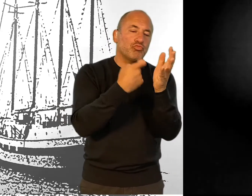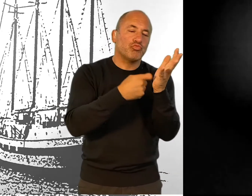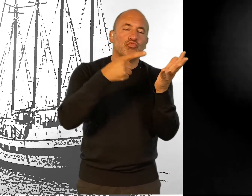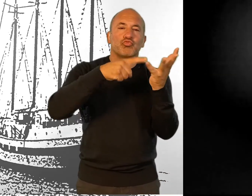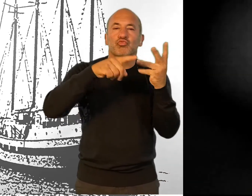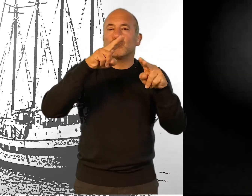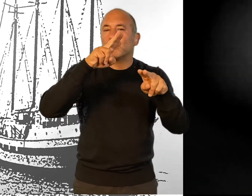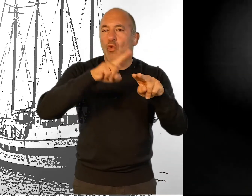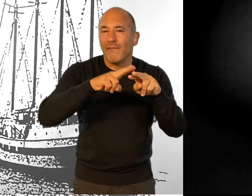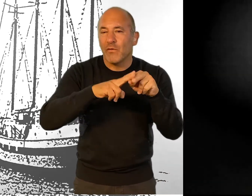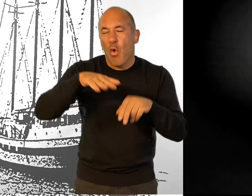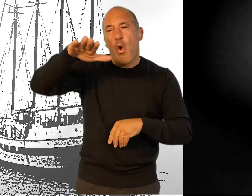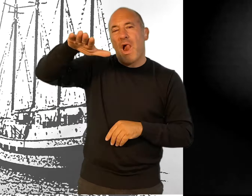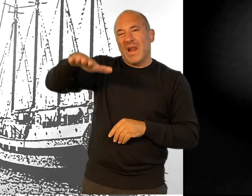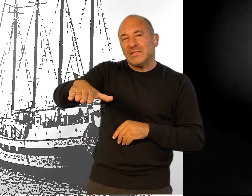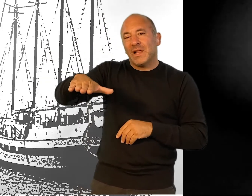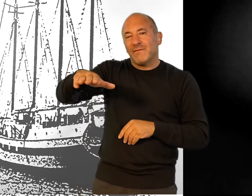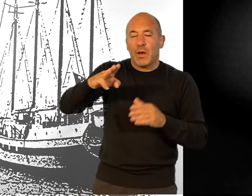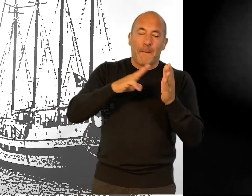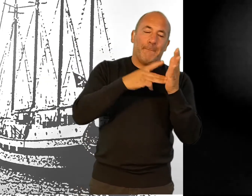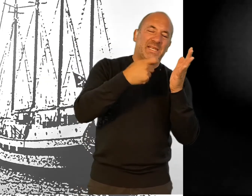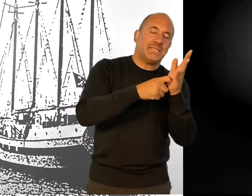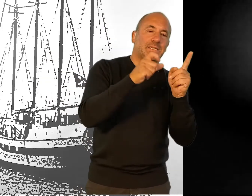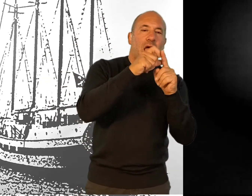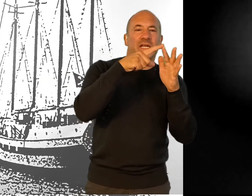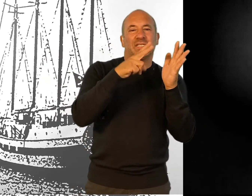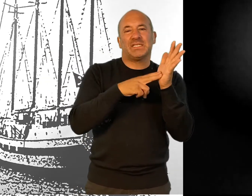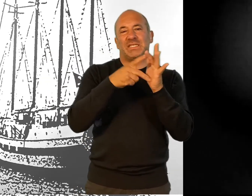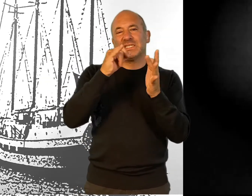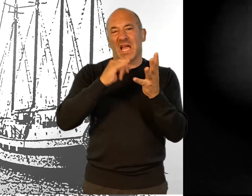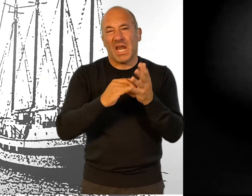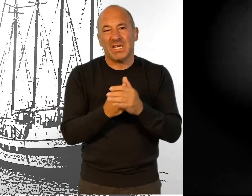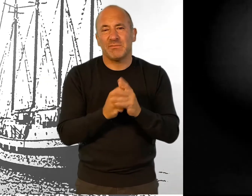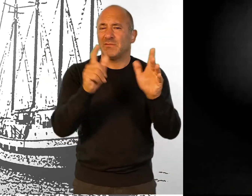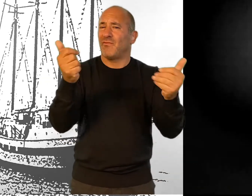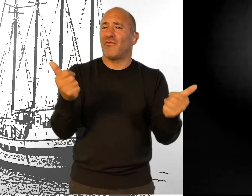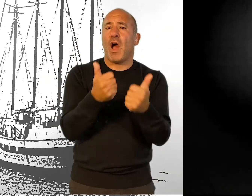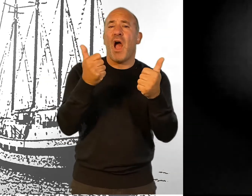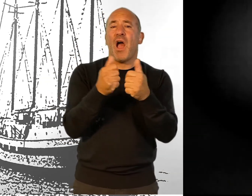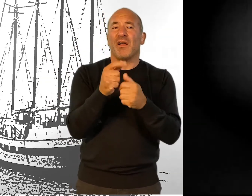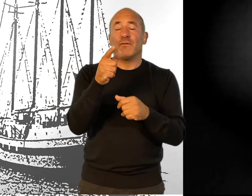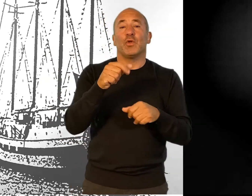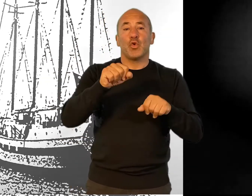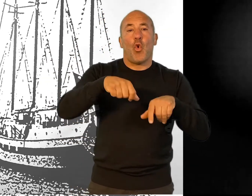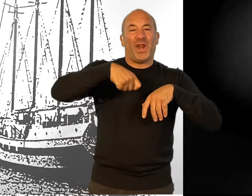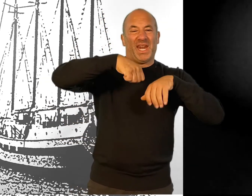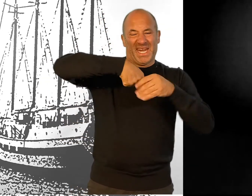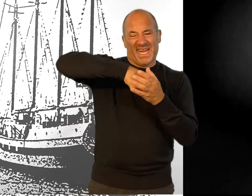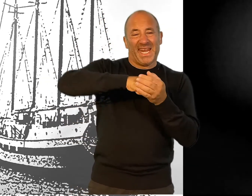but it is fine to say pig if you have one tattooed upon a knee. Pig on knees, safety at sea.